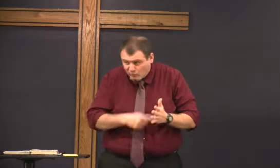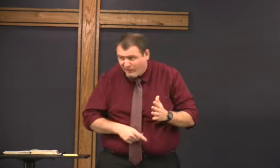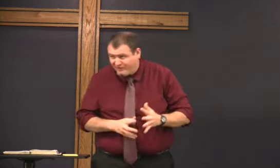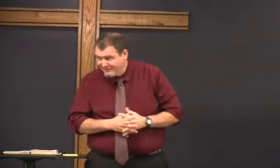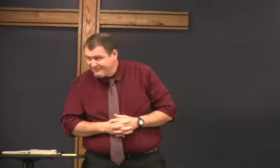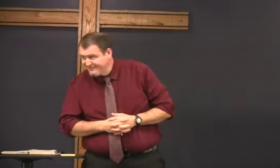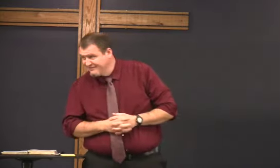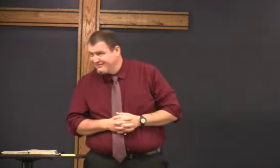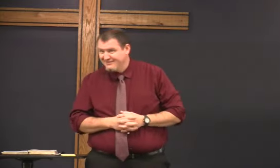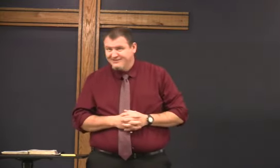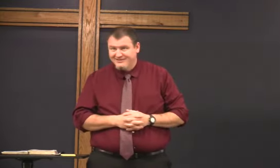But guess what?